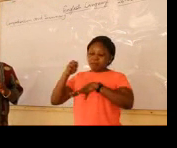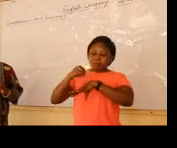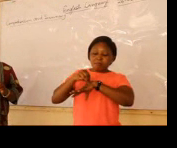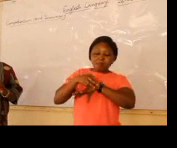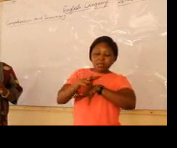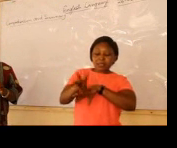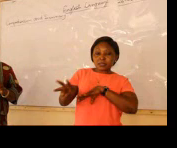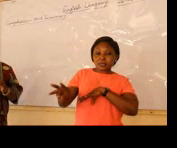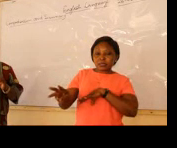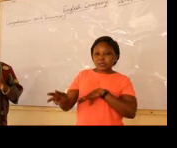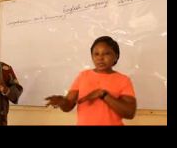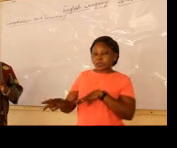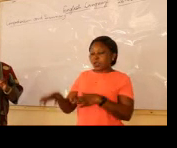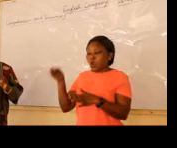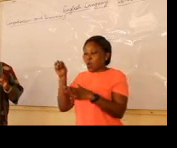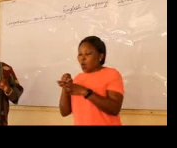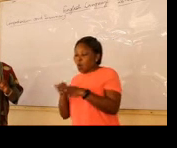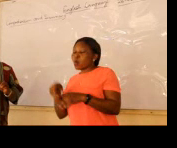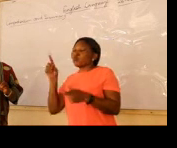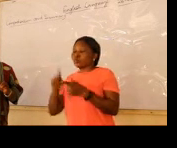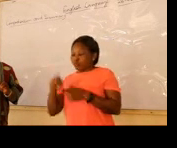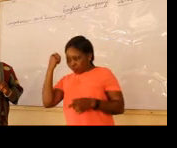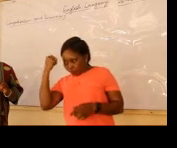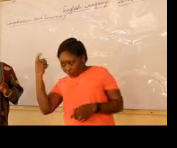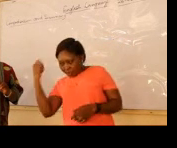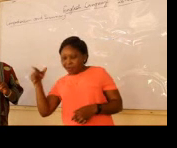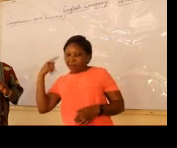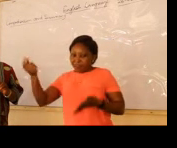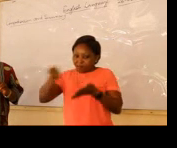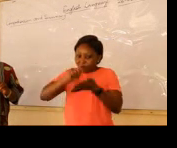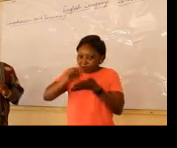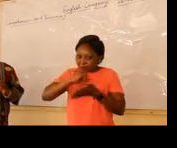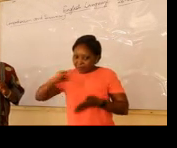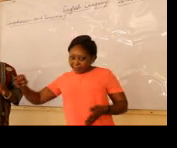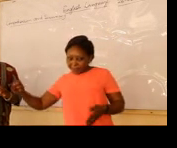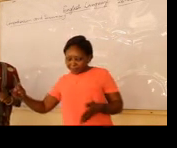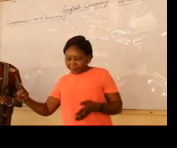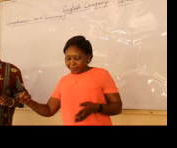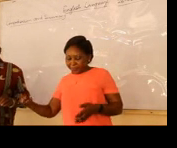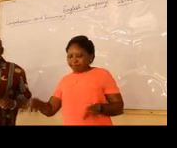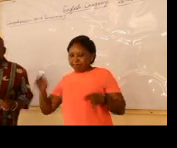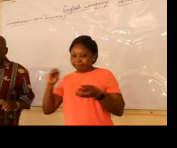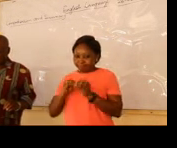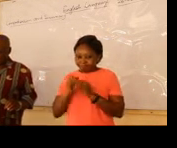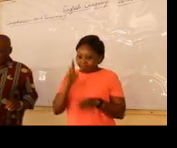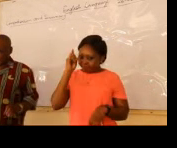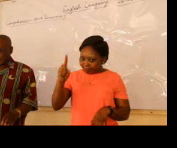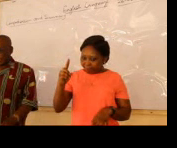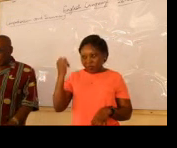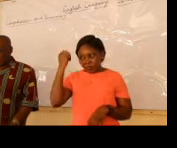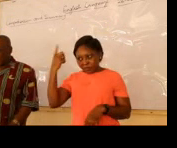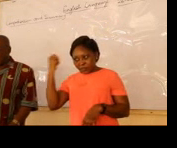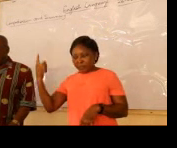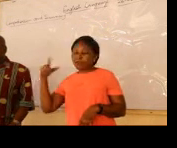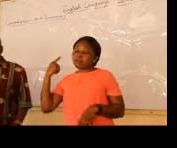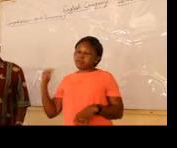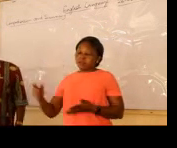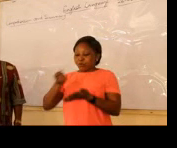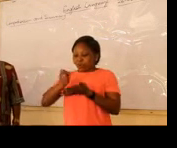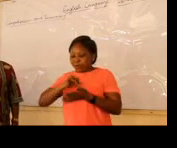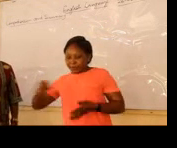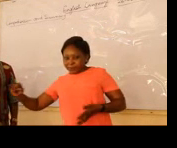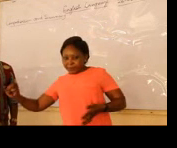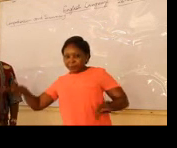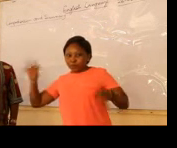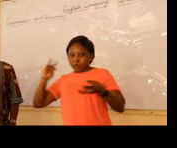understand the passage itself. That is the first one. Then the second one